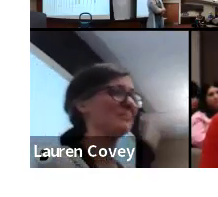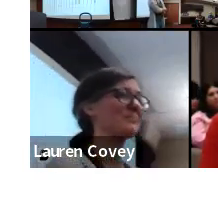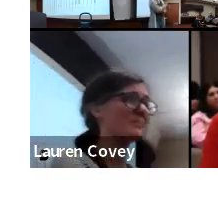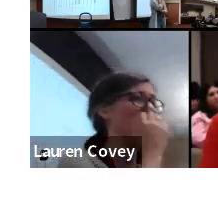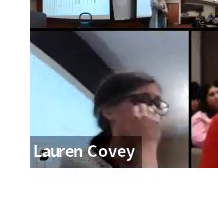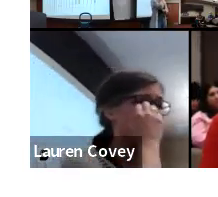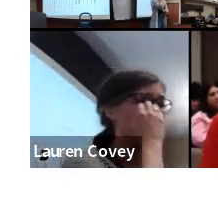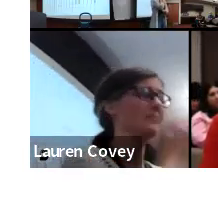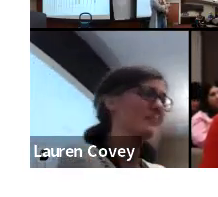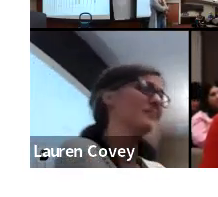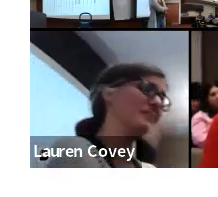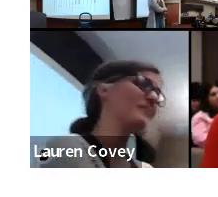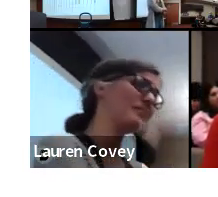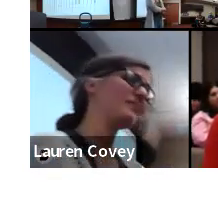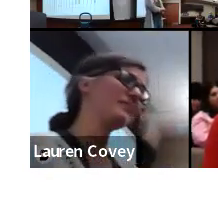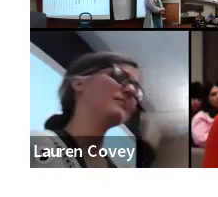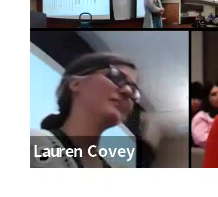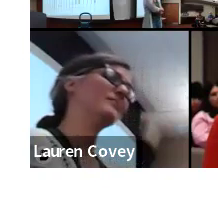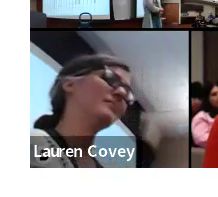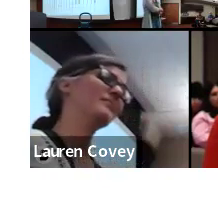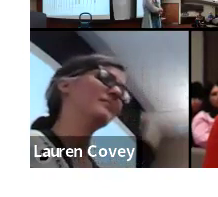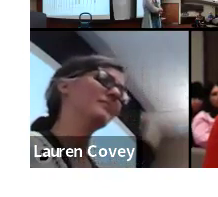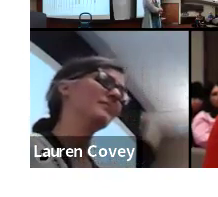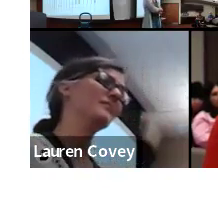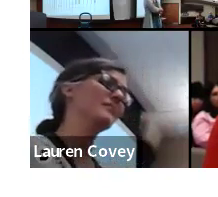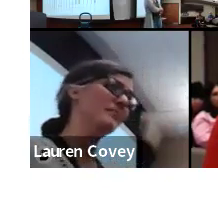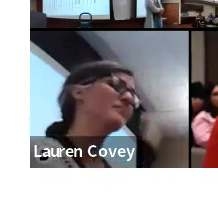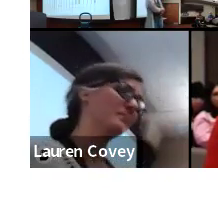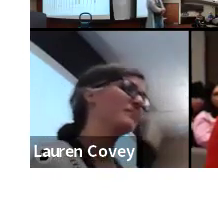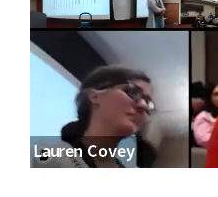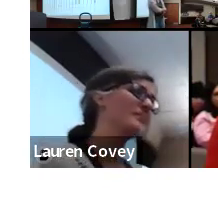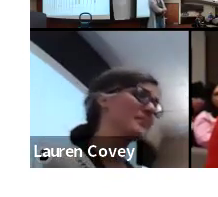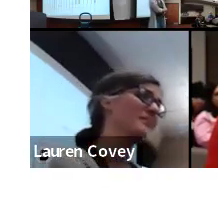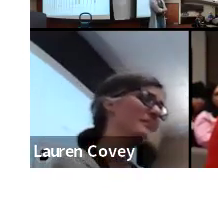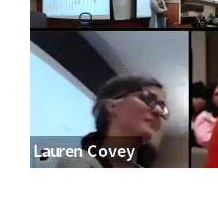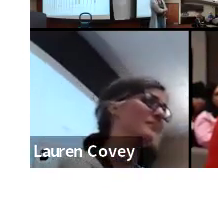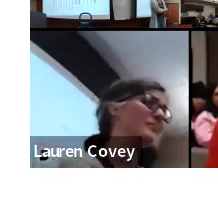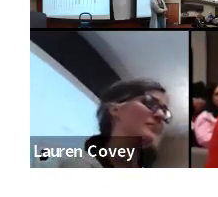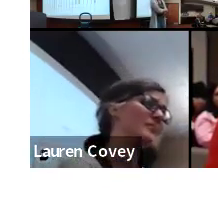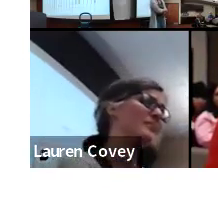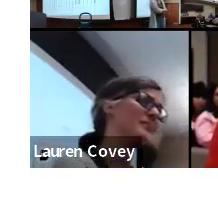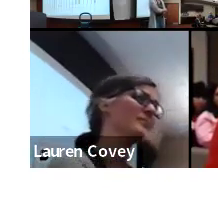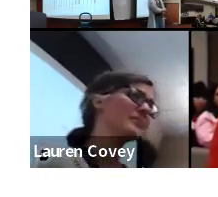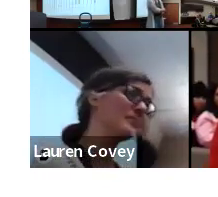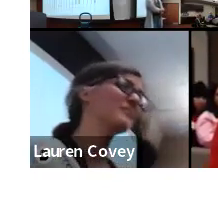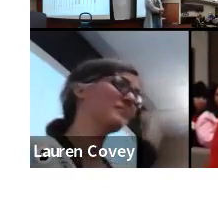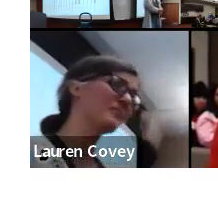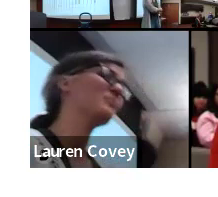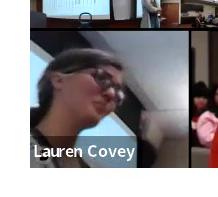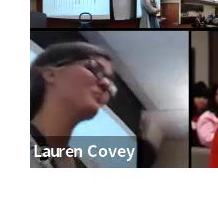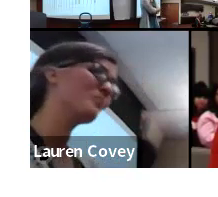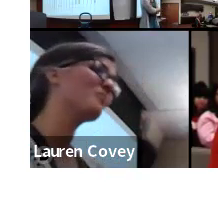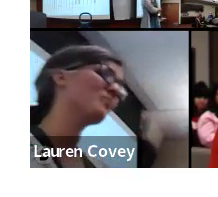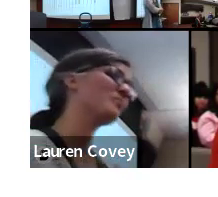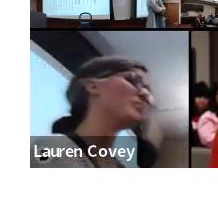native-like proficiency, is still achievable. But I'm wondering why not for deaf